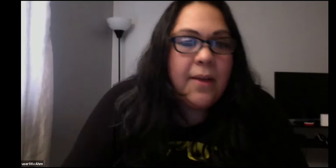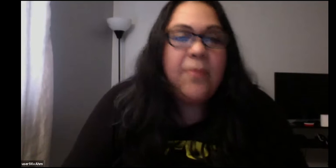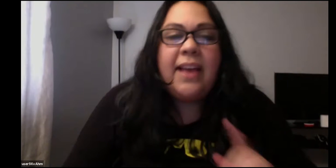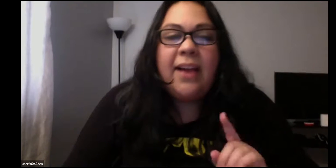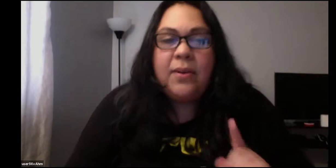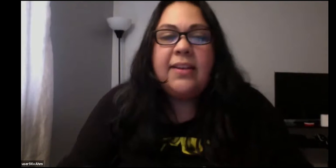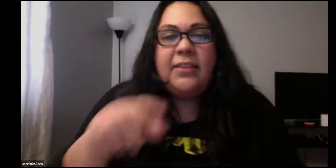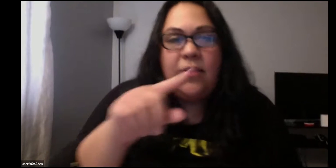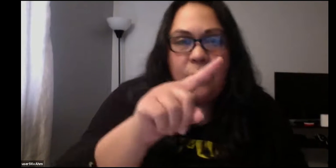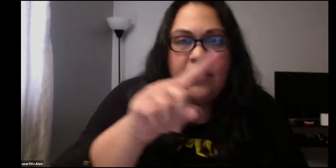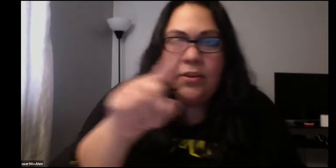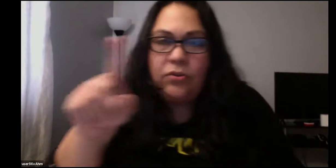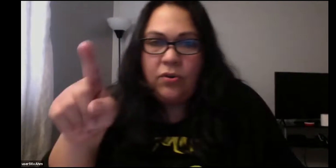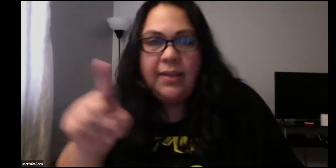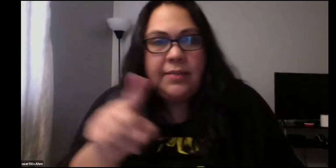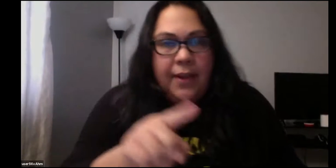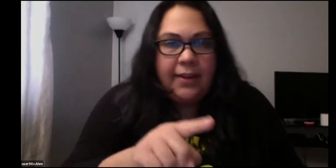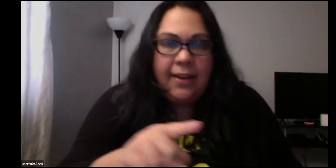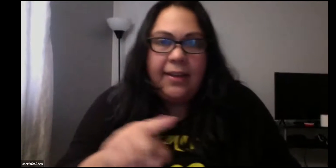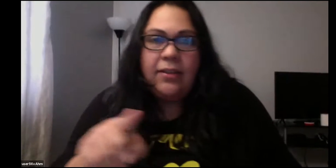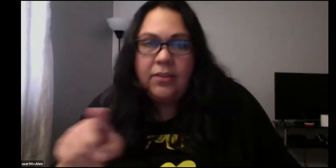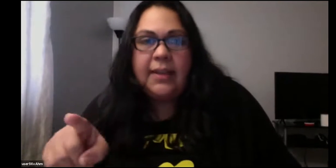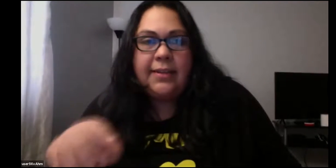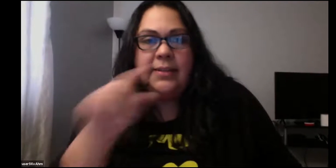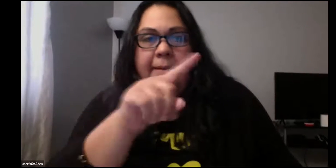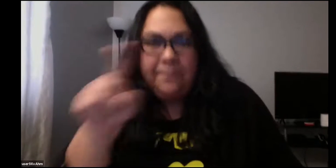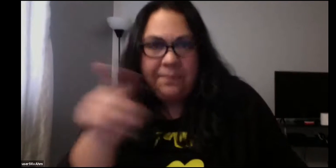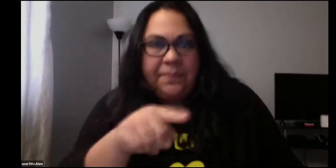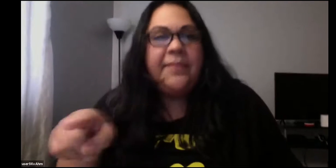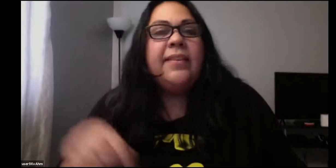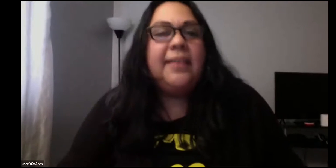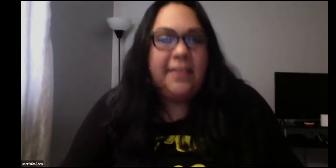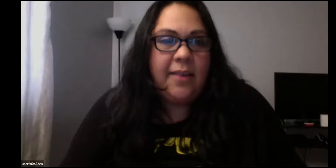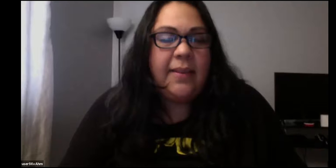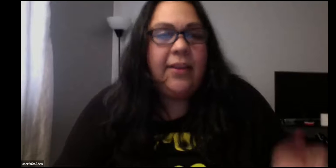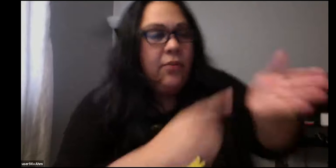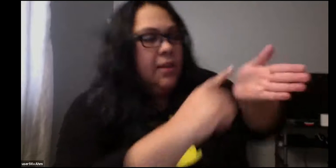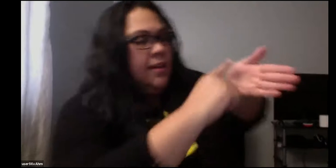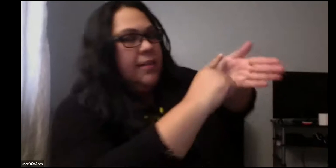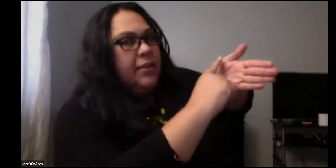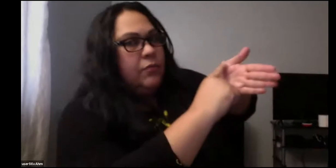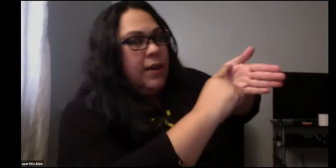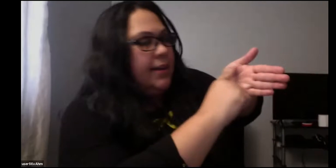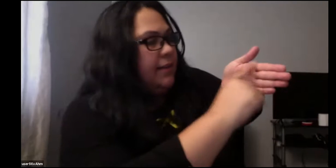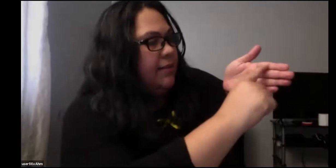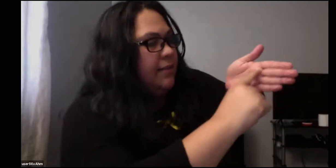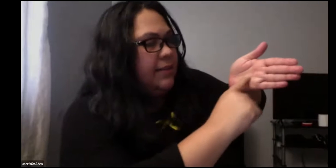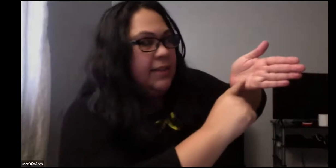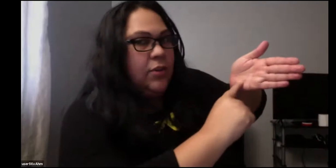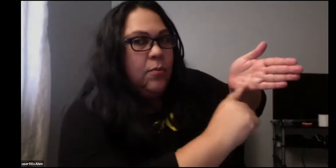But that one is another one that you draw. That's fine. Yeah, it looks like a Z. Yeah, like you're writing a Z on a